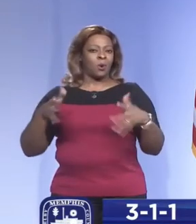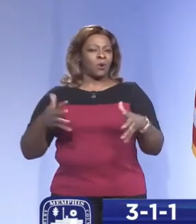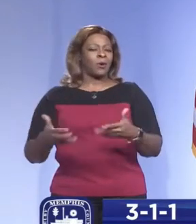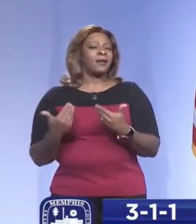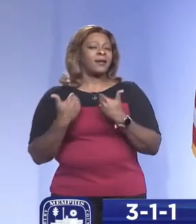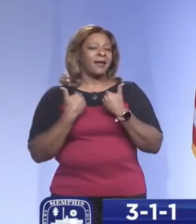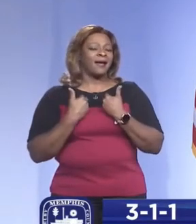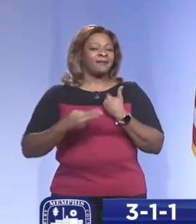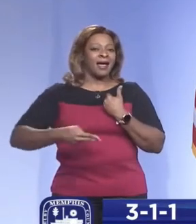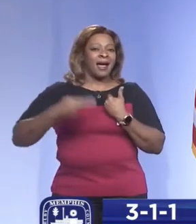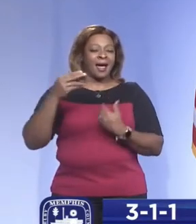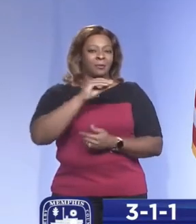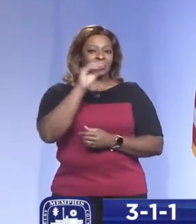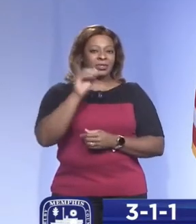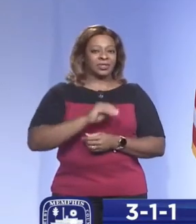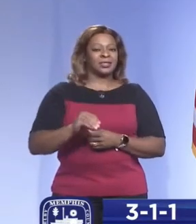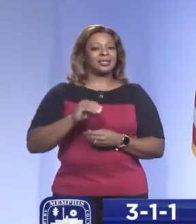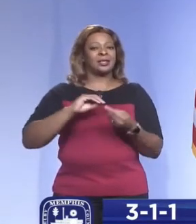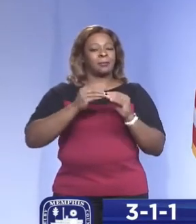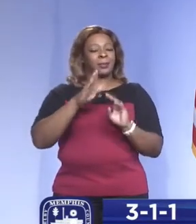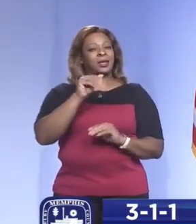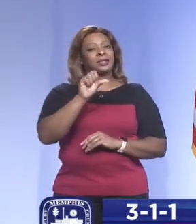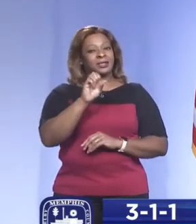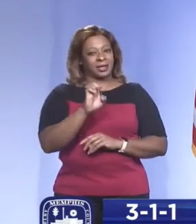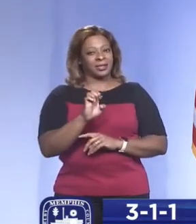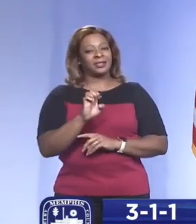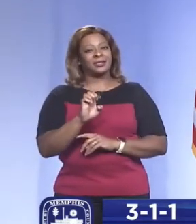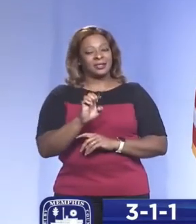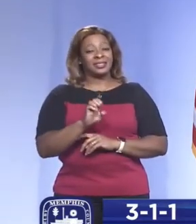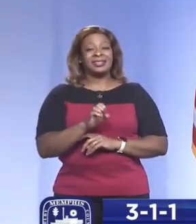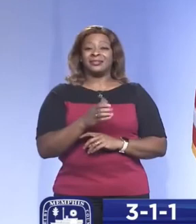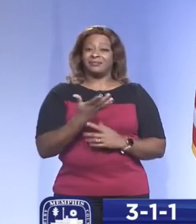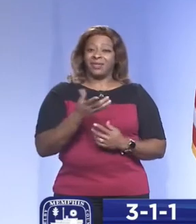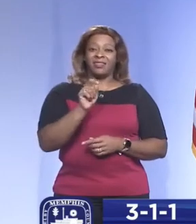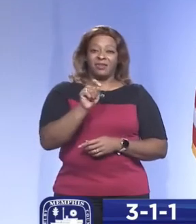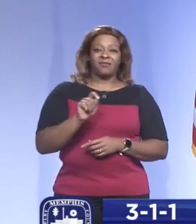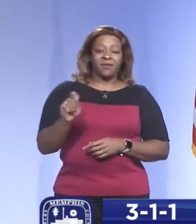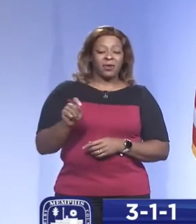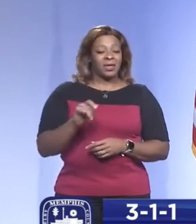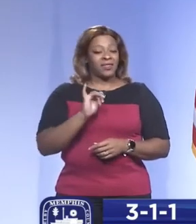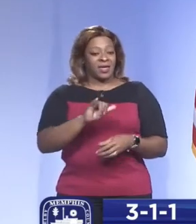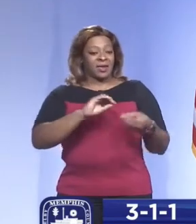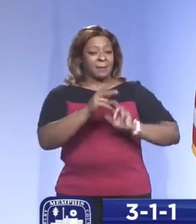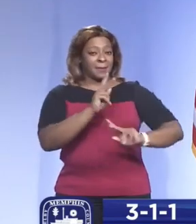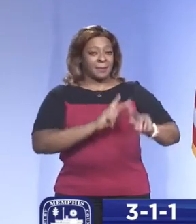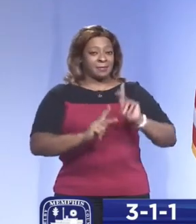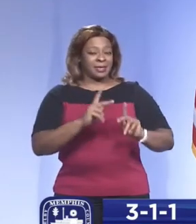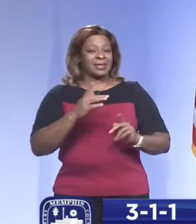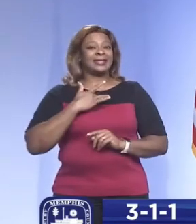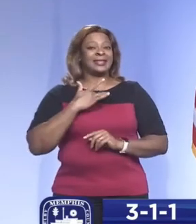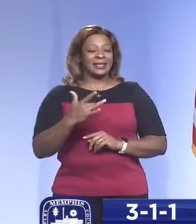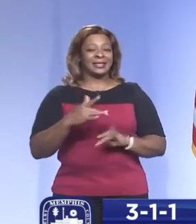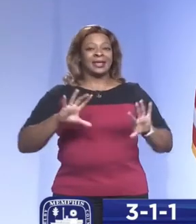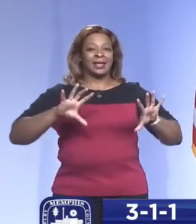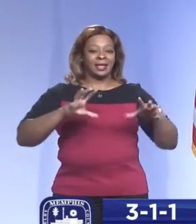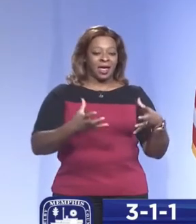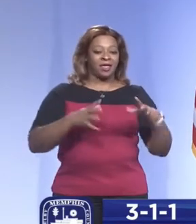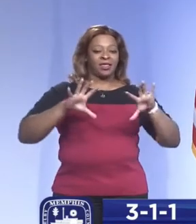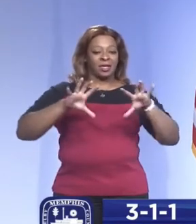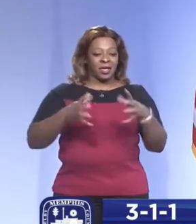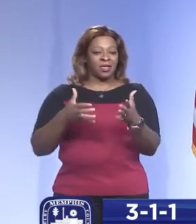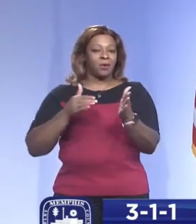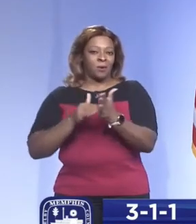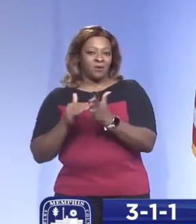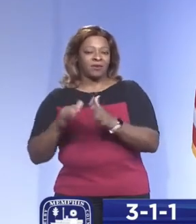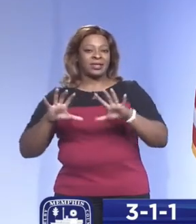the higher percentage of cases, and therefore a population that tends to gather, it tends